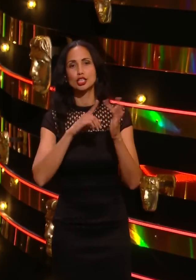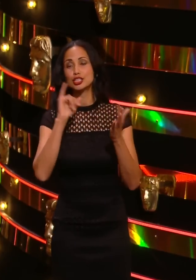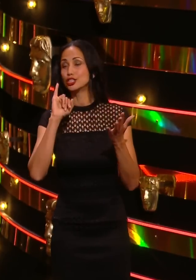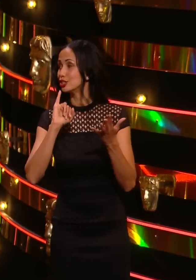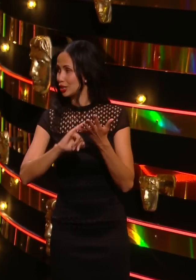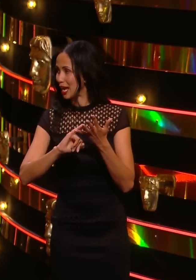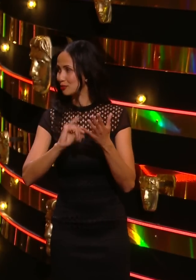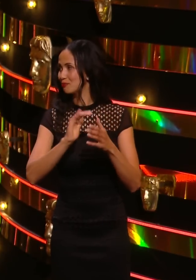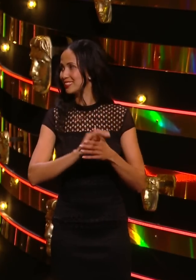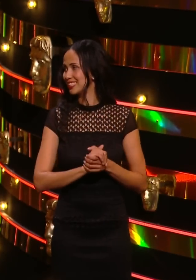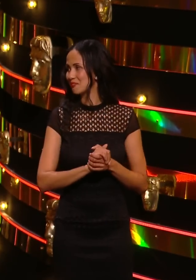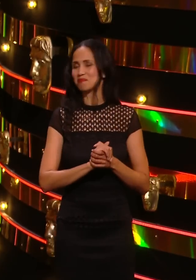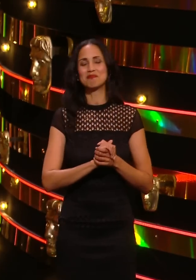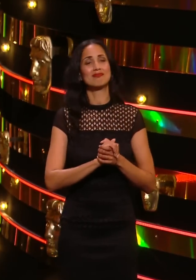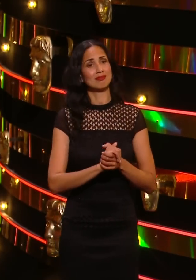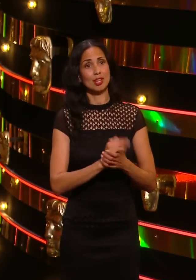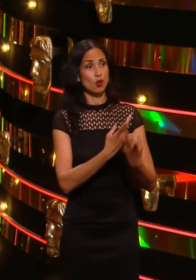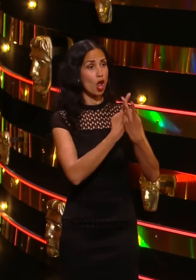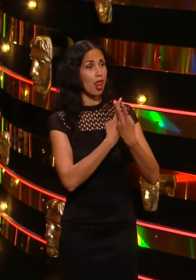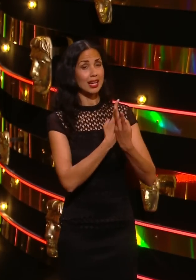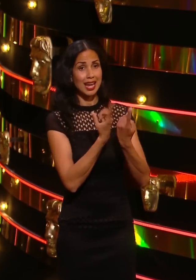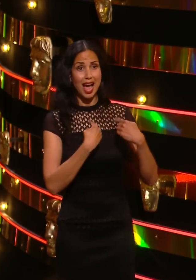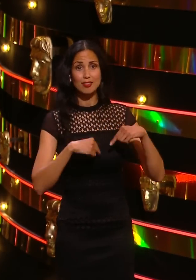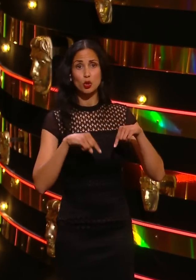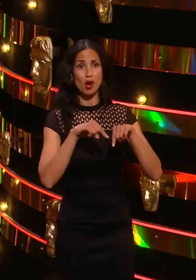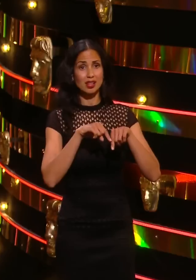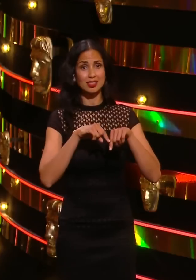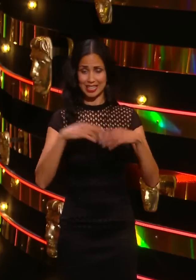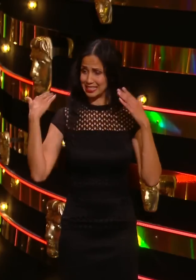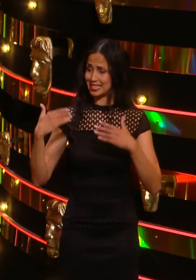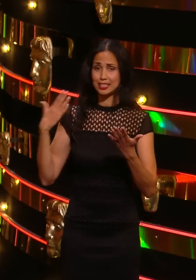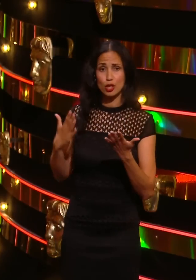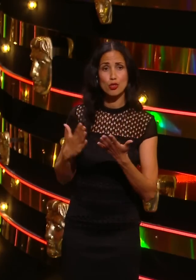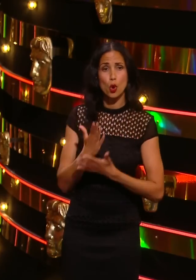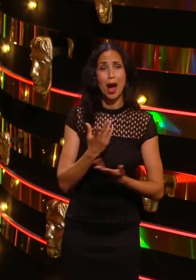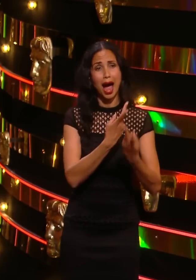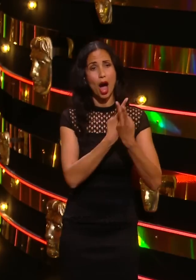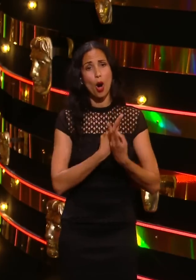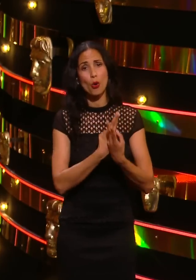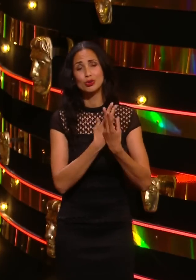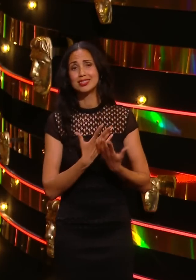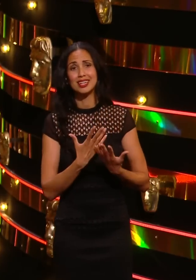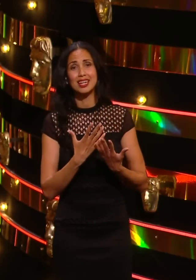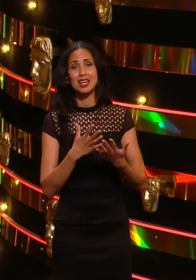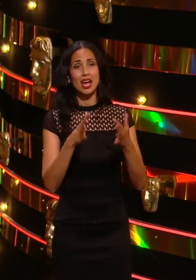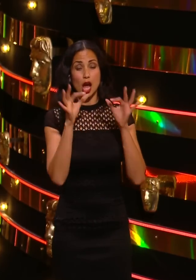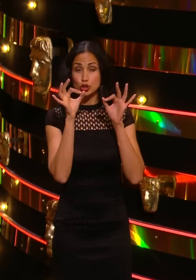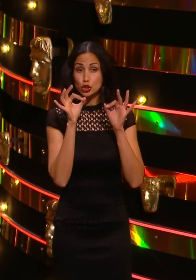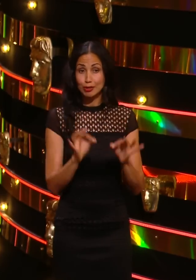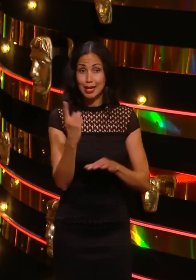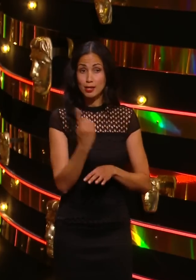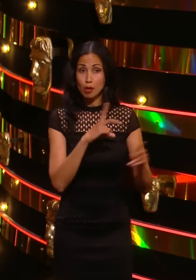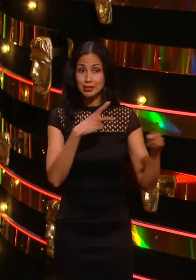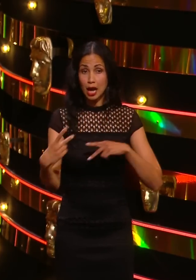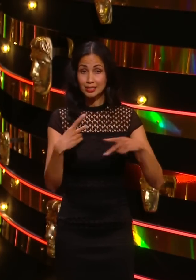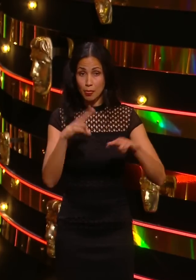for being, you know, for looking after us all the way through the season. You, and not even mention that Strictly had the most diverse and inclusive